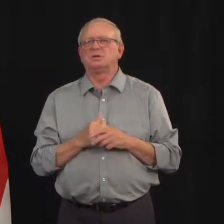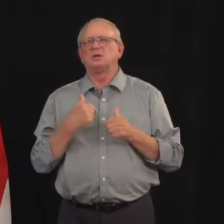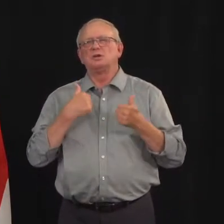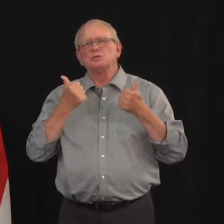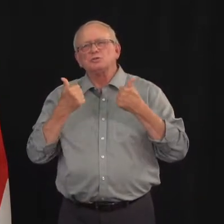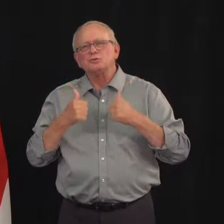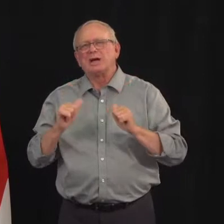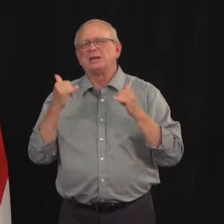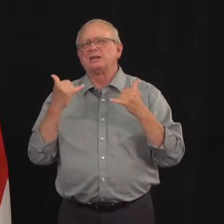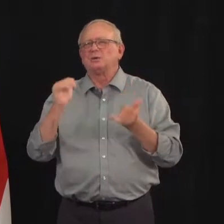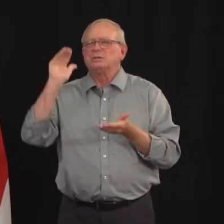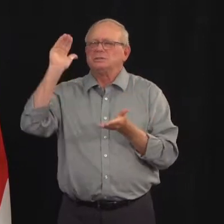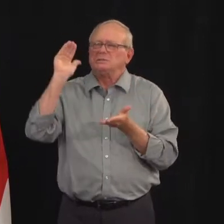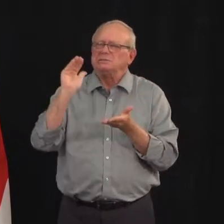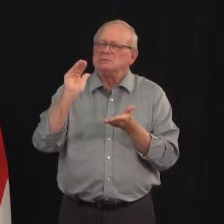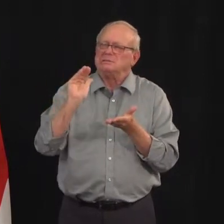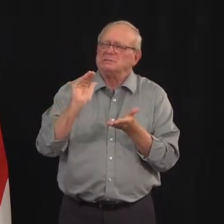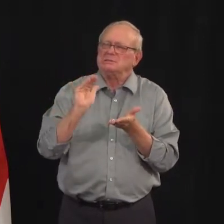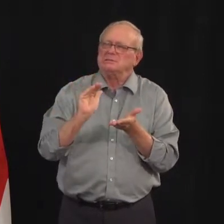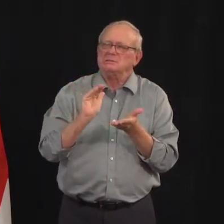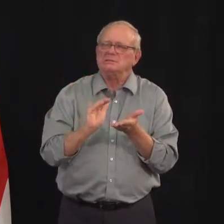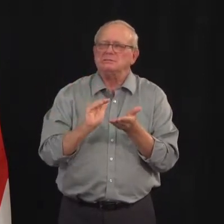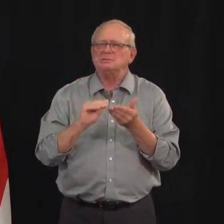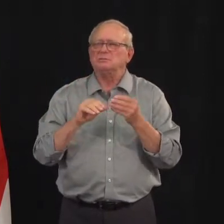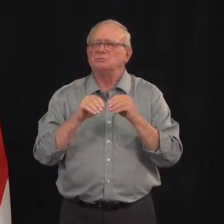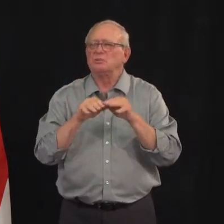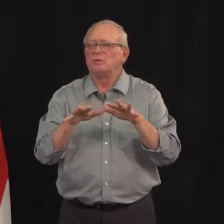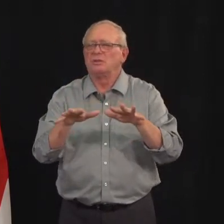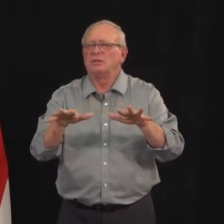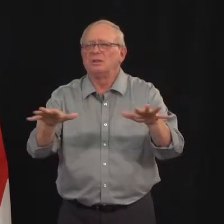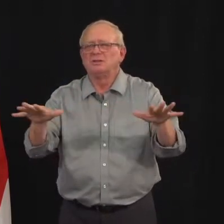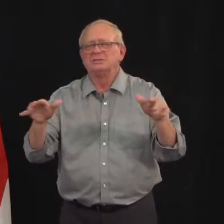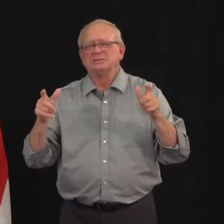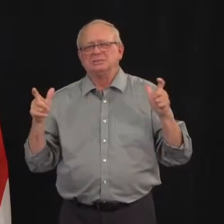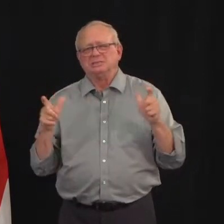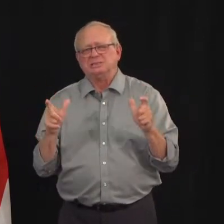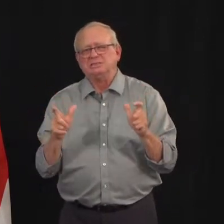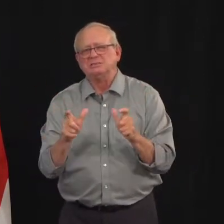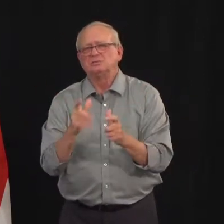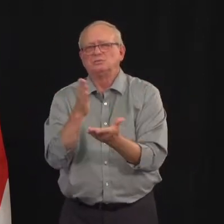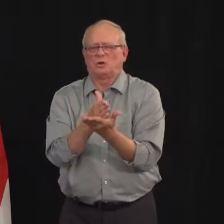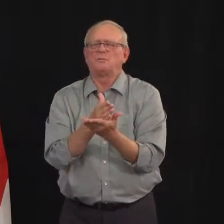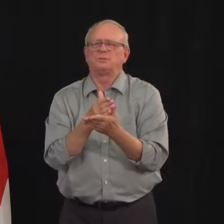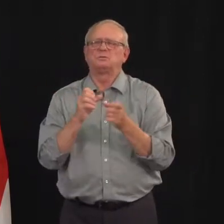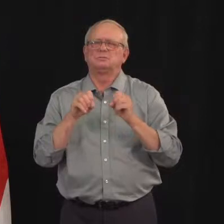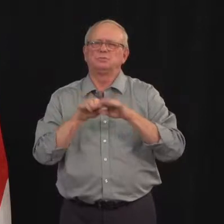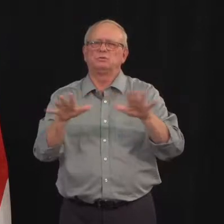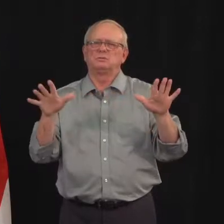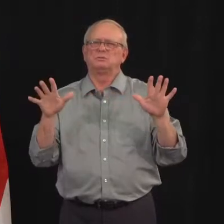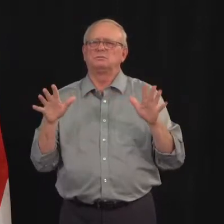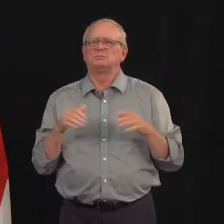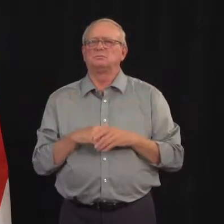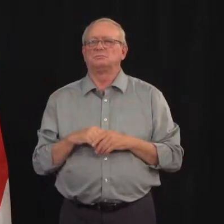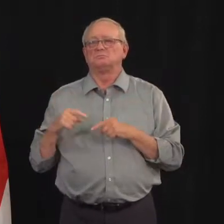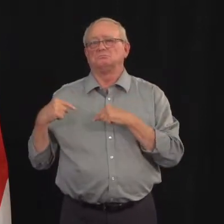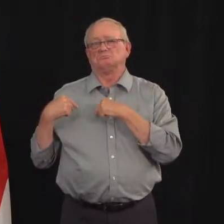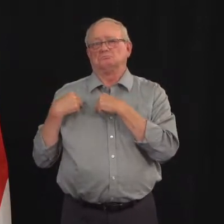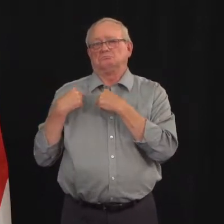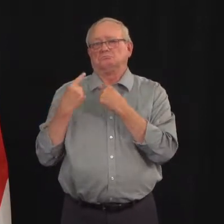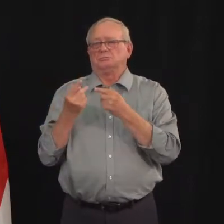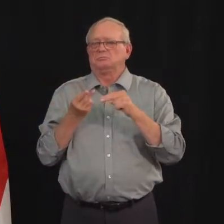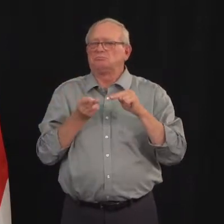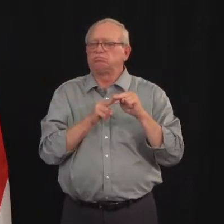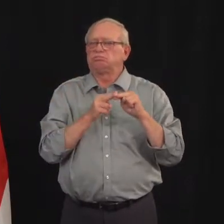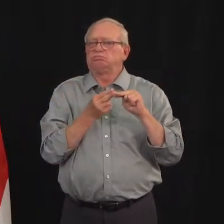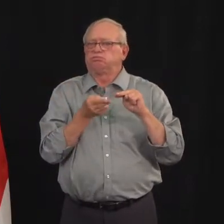spread of the virus. With the rise of cases in recent weeks, I know when I talk about statistics, we can forget that there are